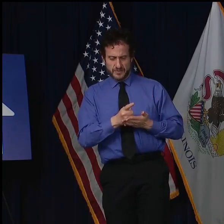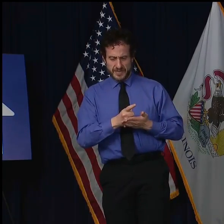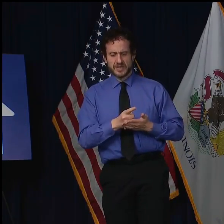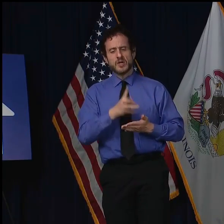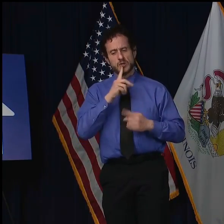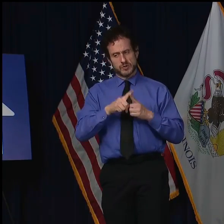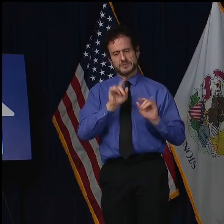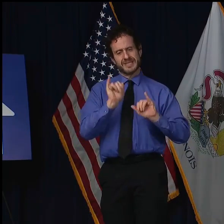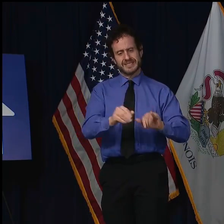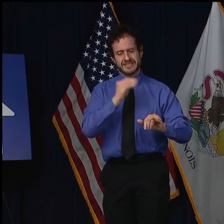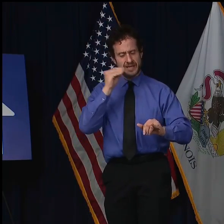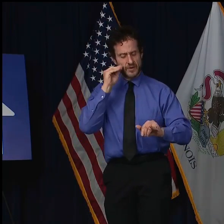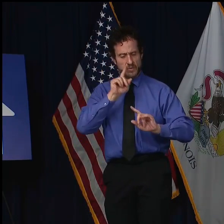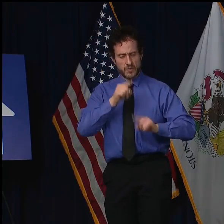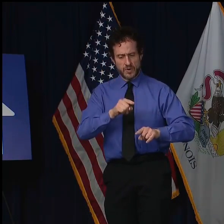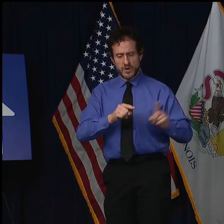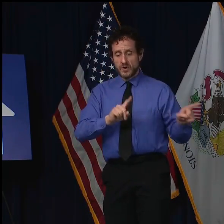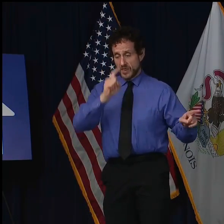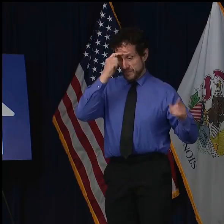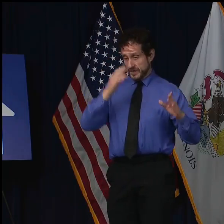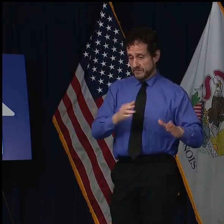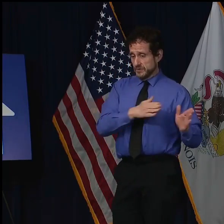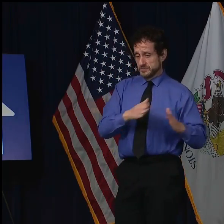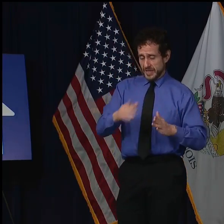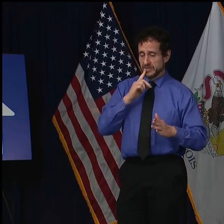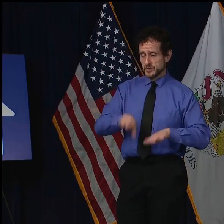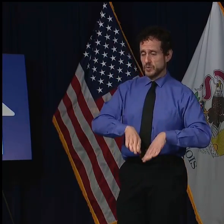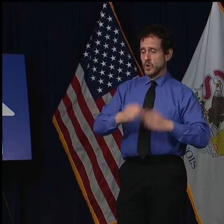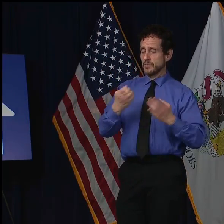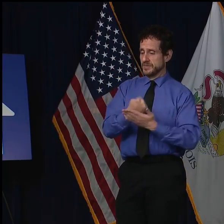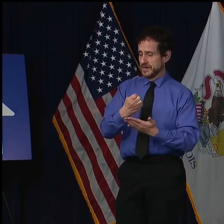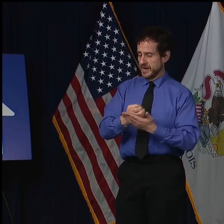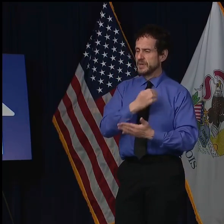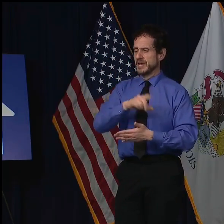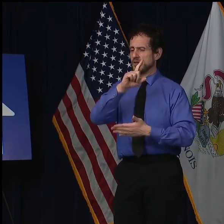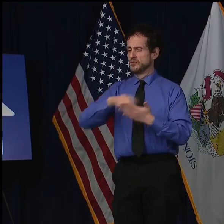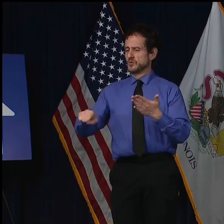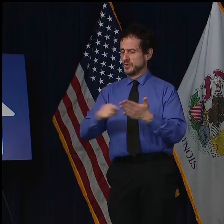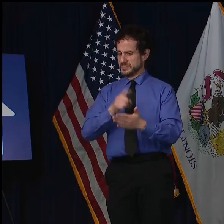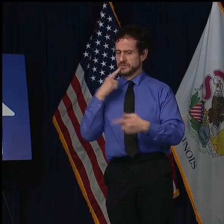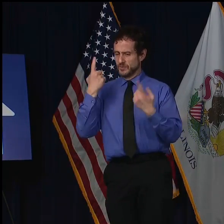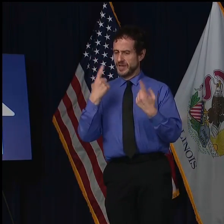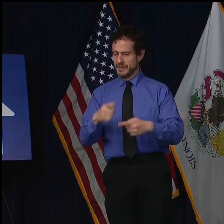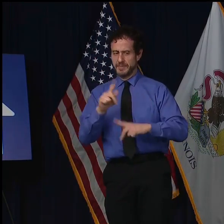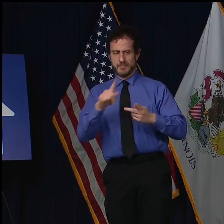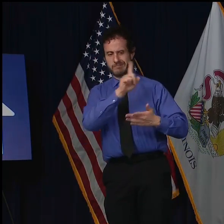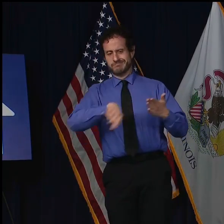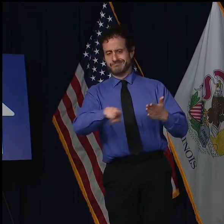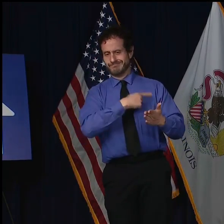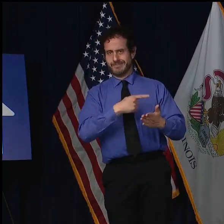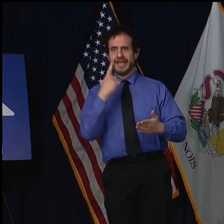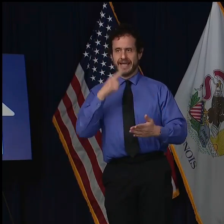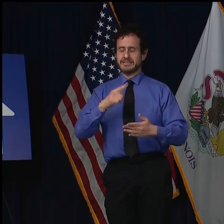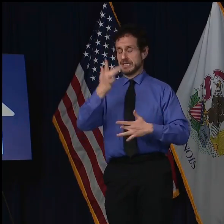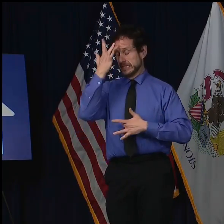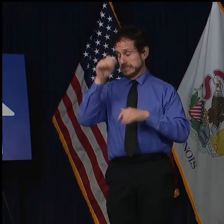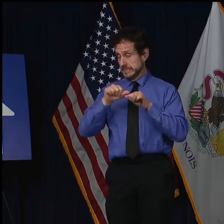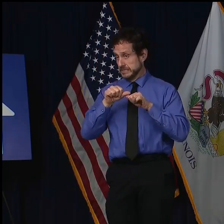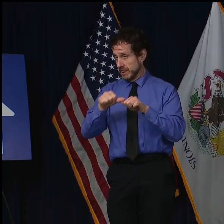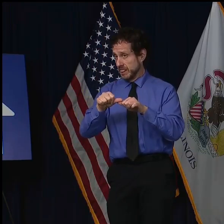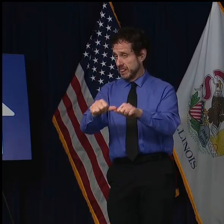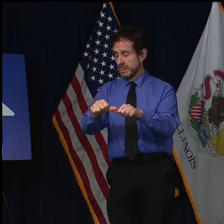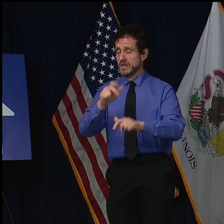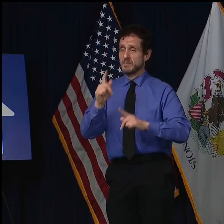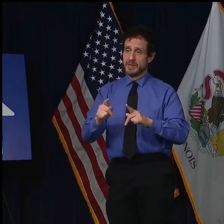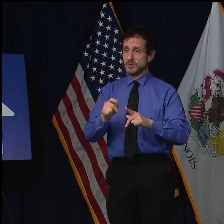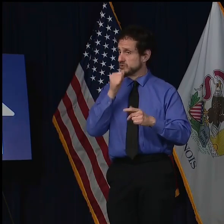about the stay-at-home order, Governor Pritzker's plan to reopen the economy, and about the criticism that will inevitably come as the pandemic wears on, people are out of work and or